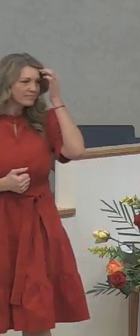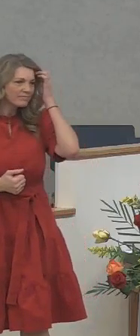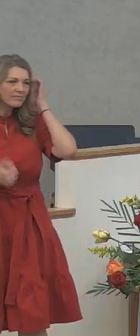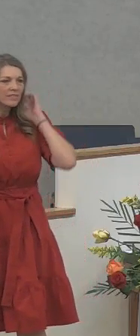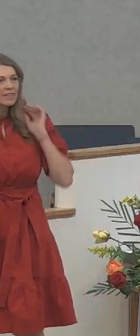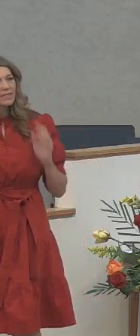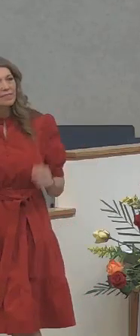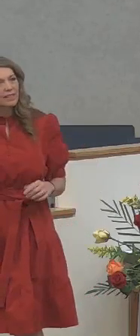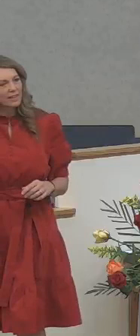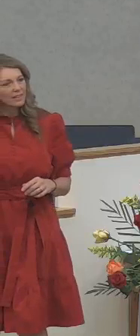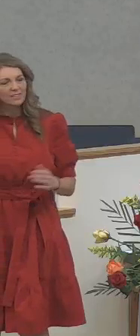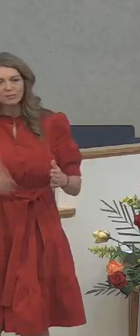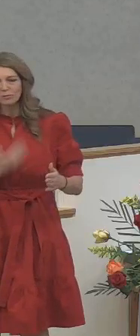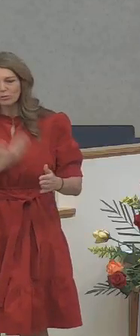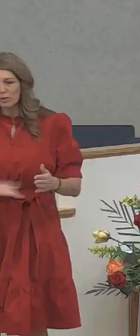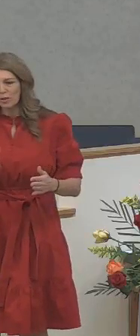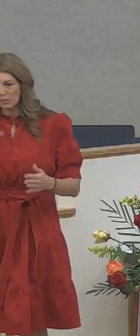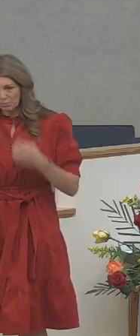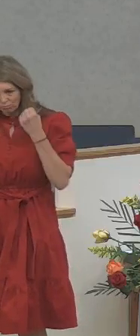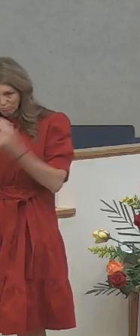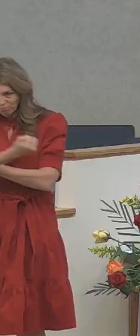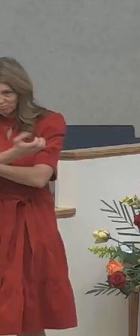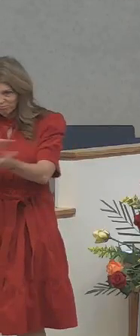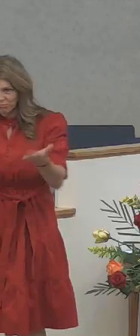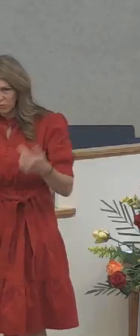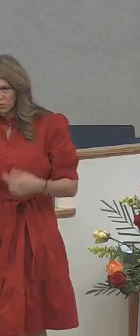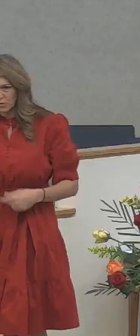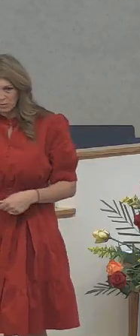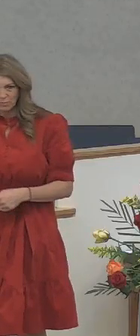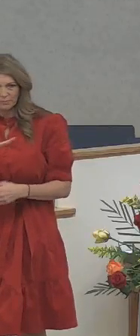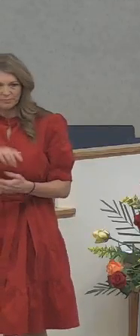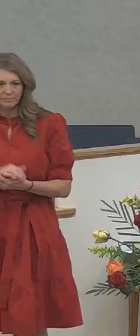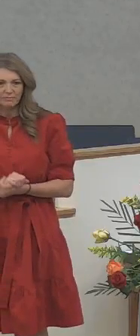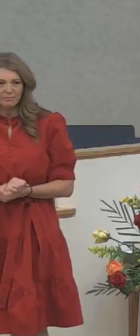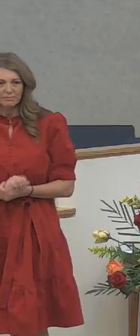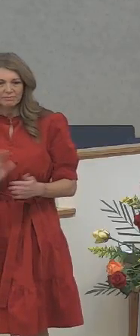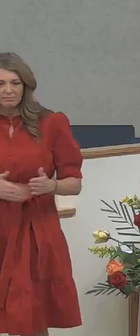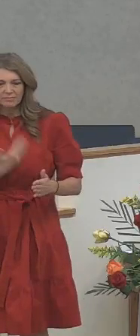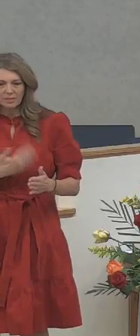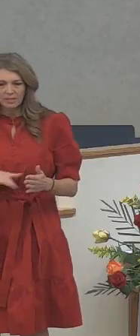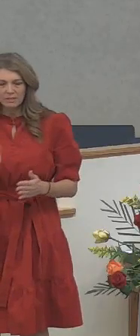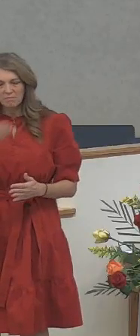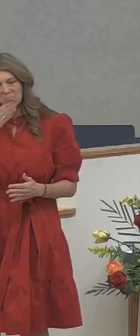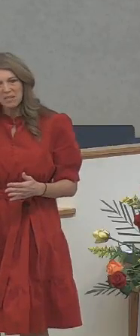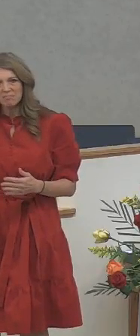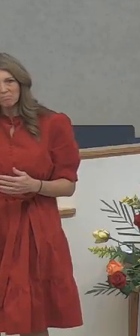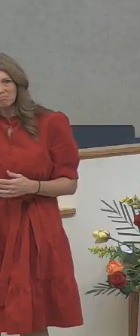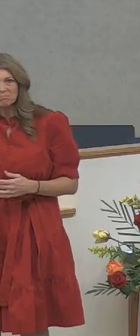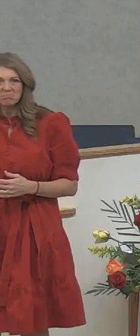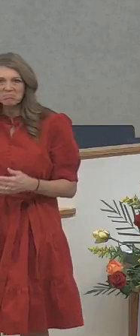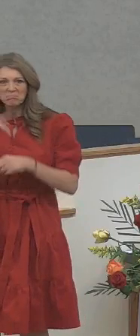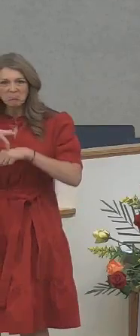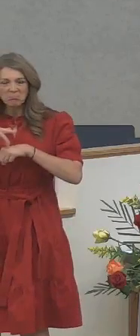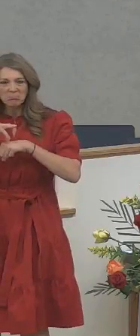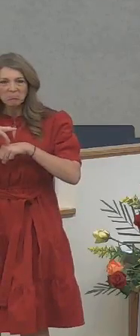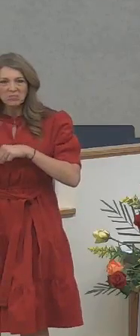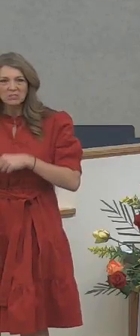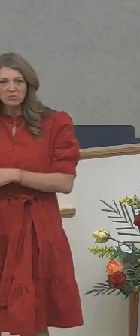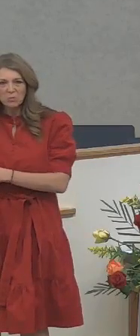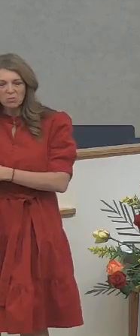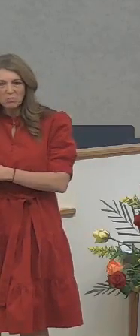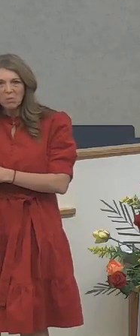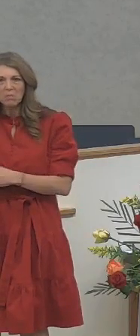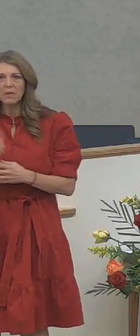I think this would be the song that he would sing. It's a song that best reflects, I think, his testimony